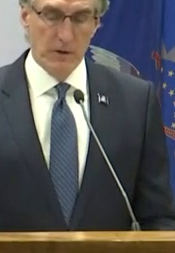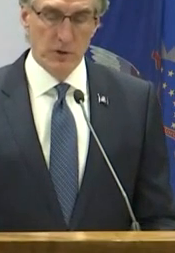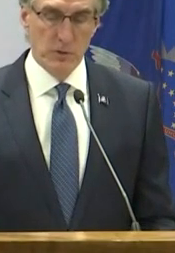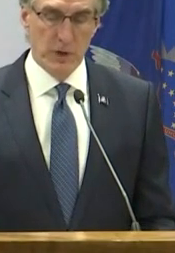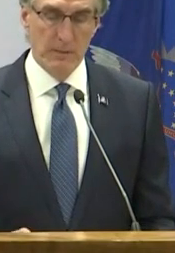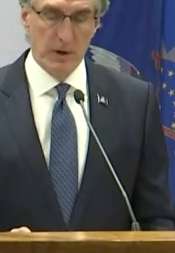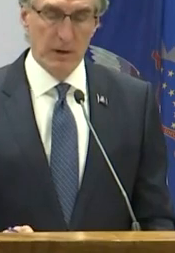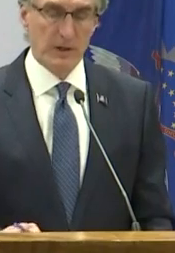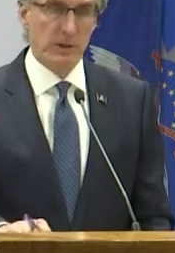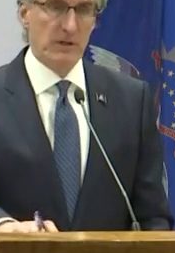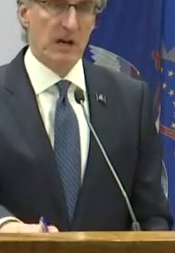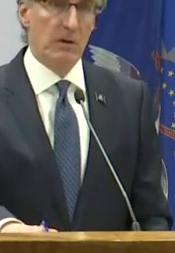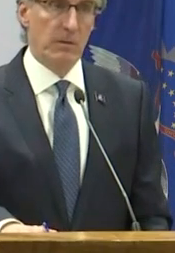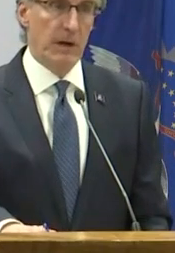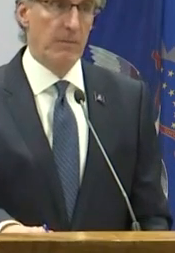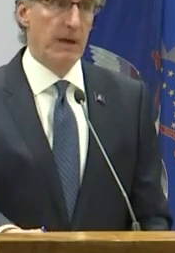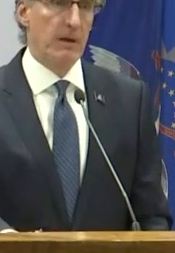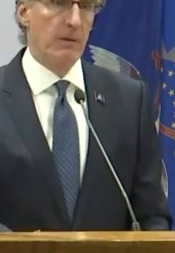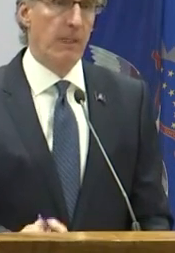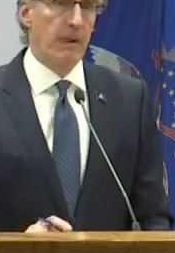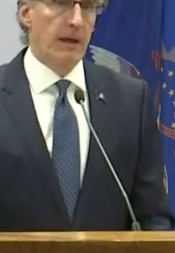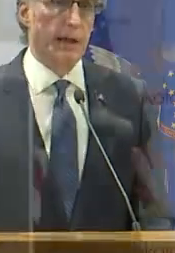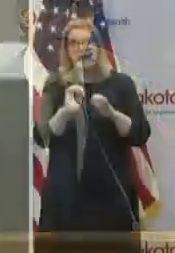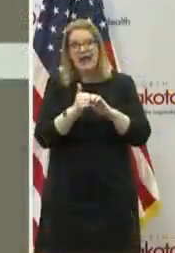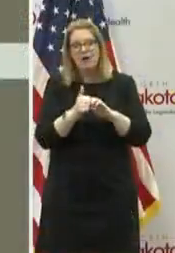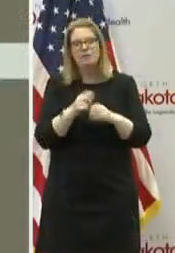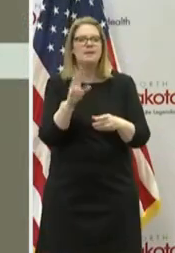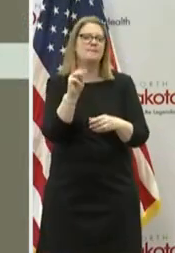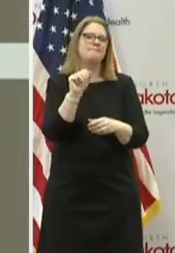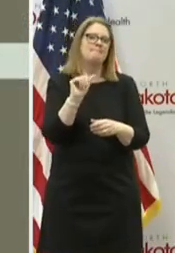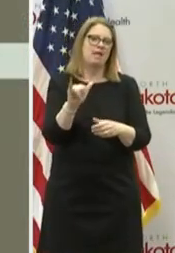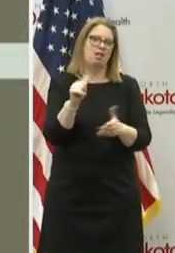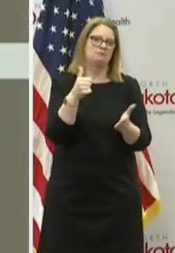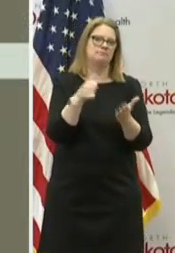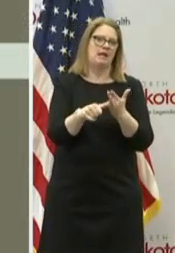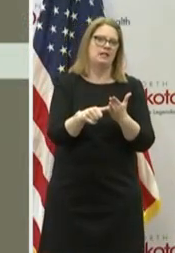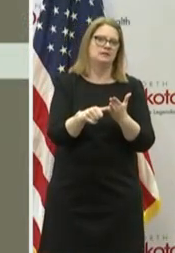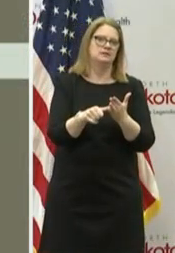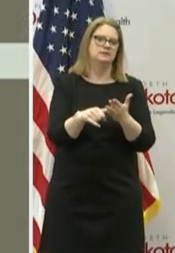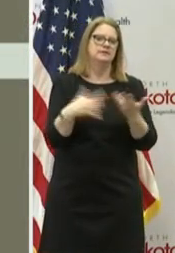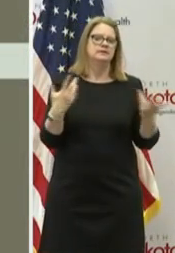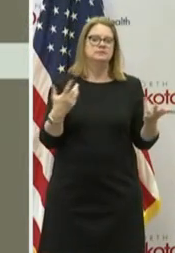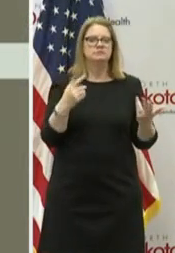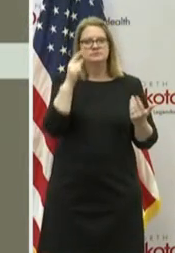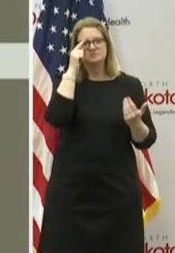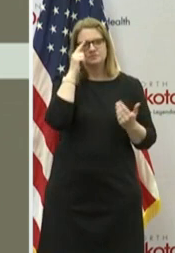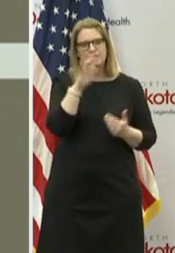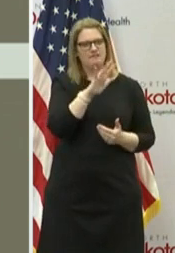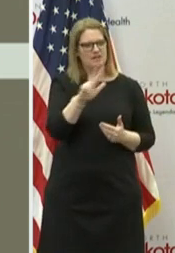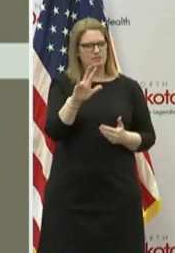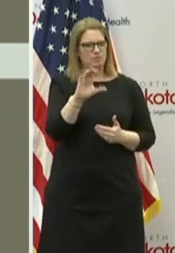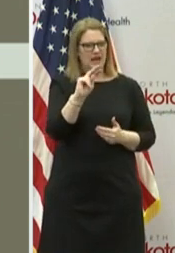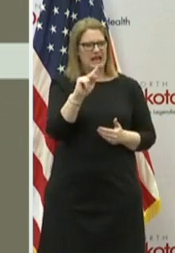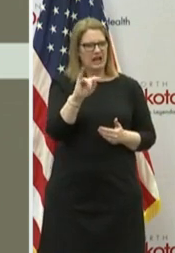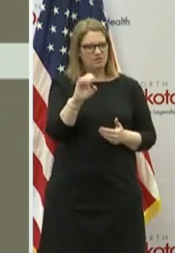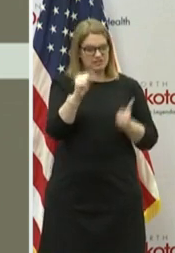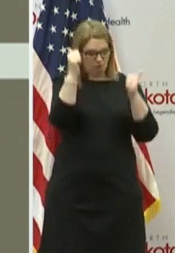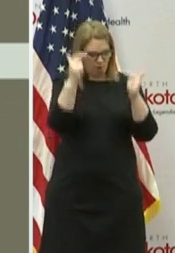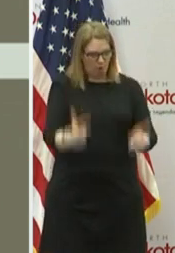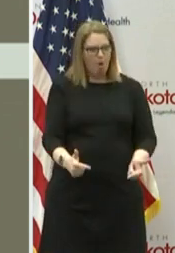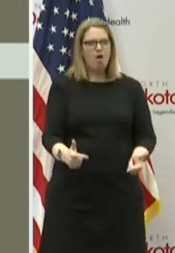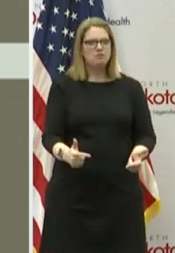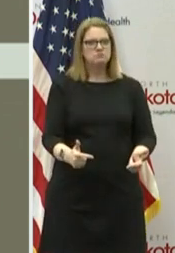hold their June primary election entirely by mail. And as it was, all 53 counties in North Dakota